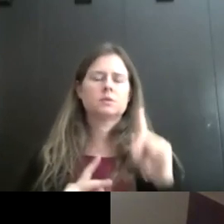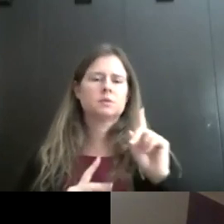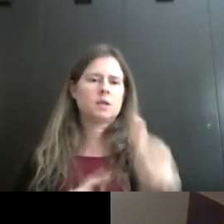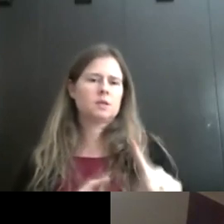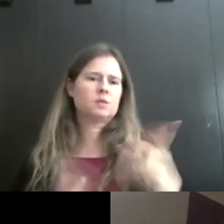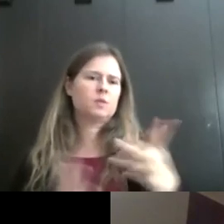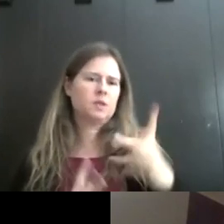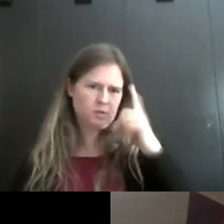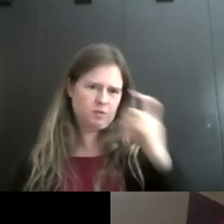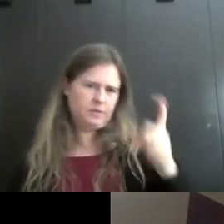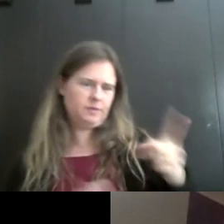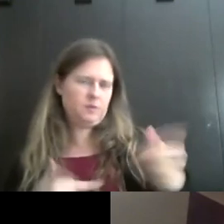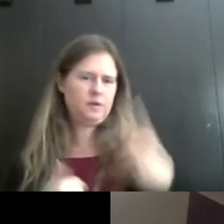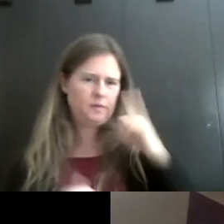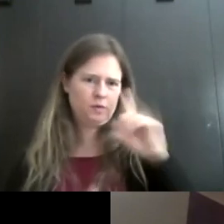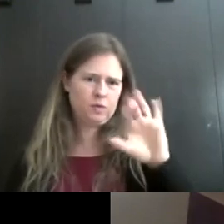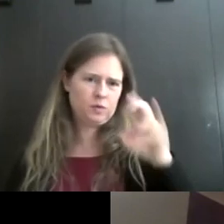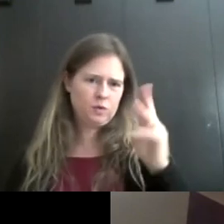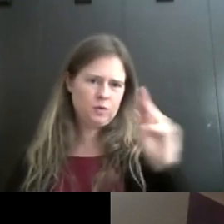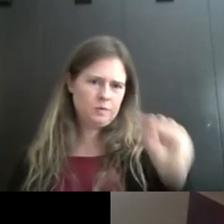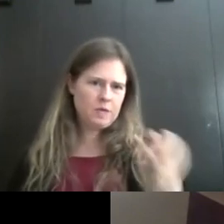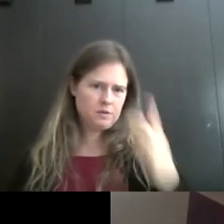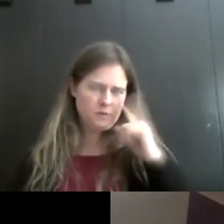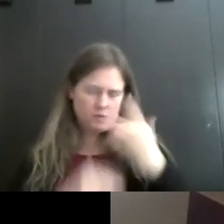Chumash people in the near future?